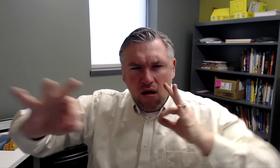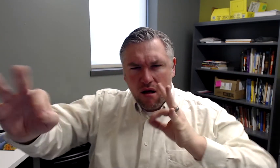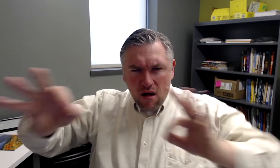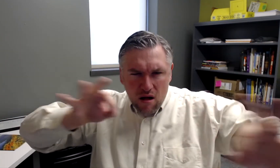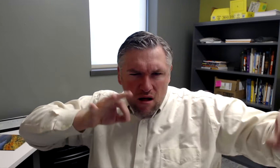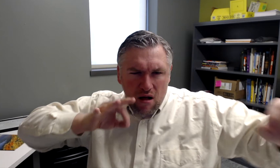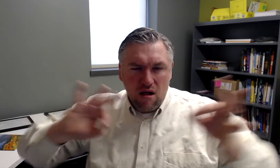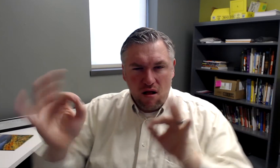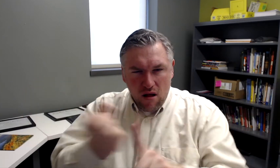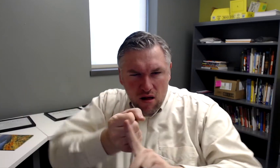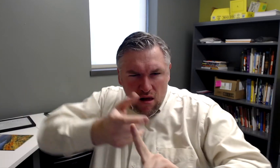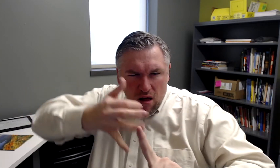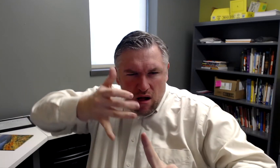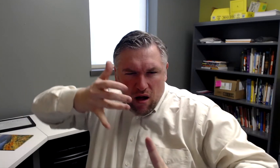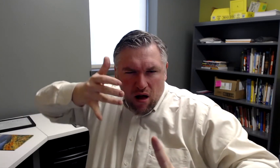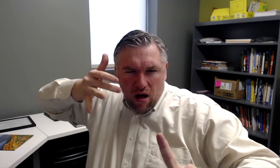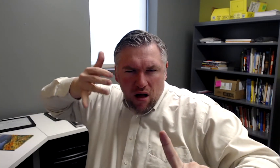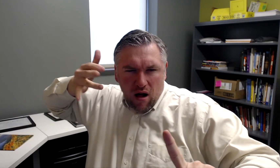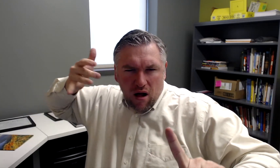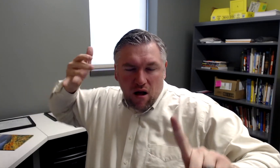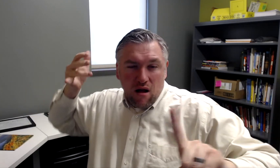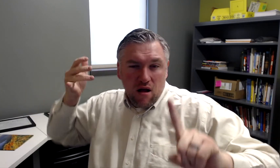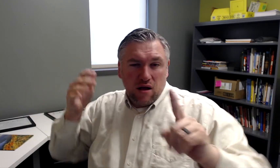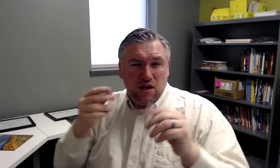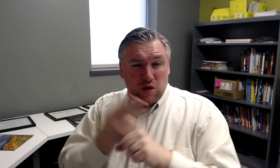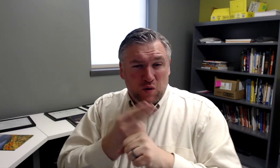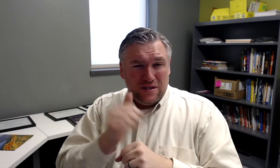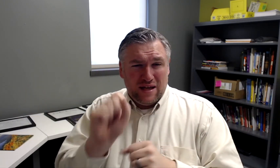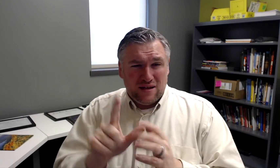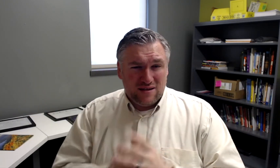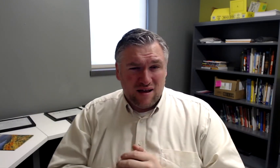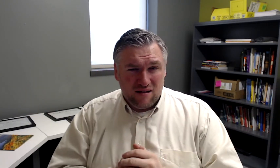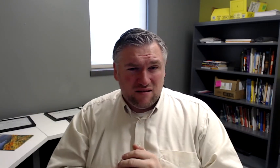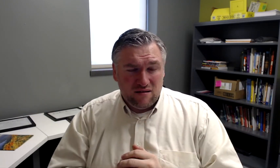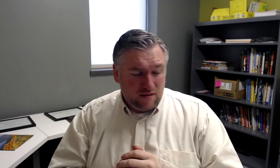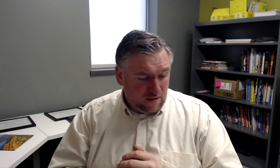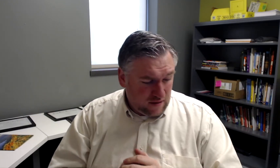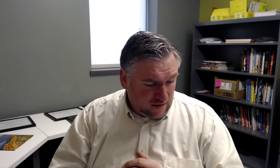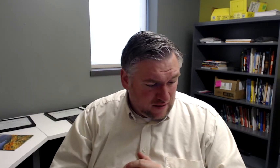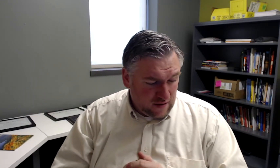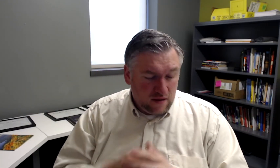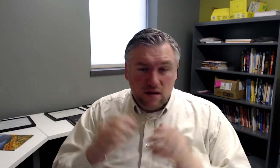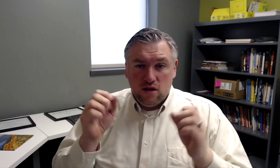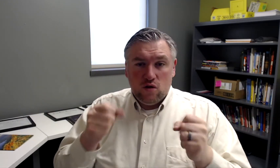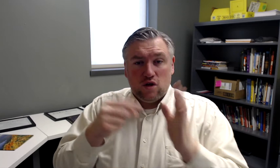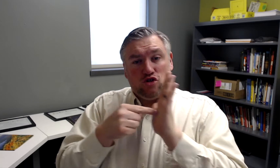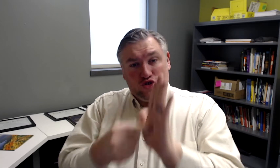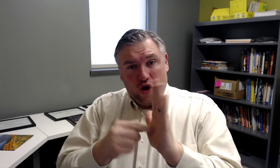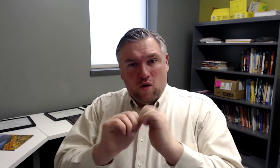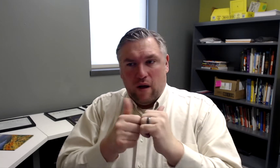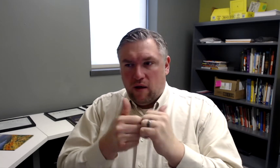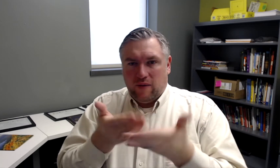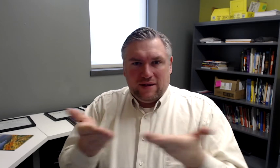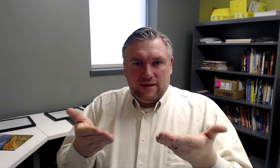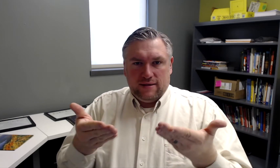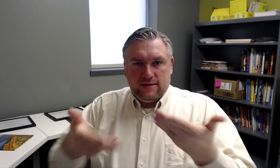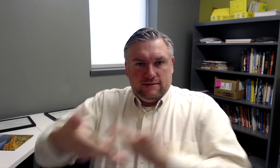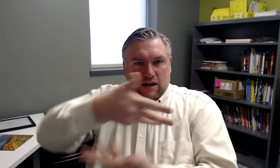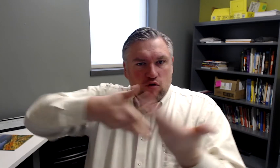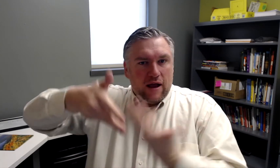You can explain and expand so well with ASL for science. You